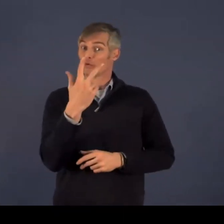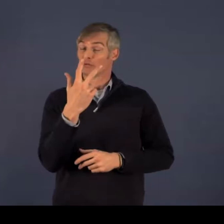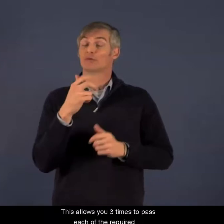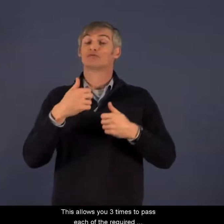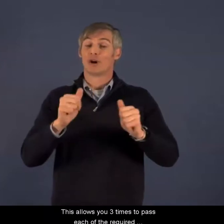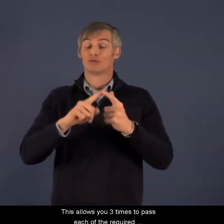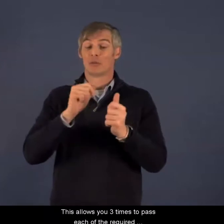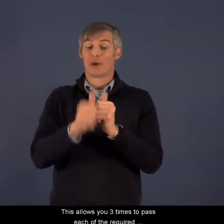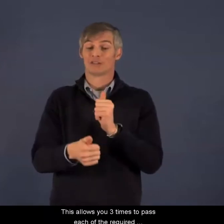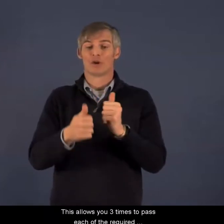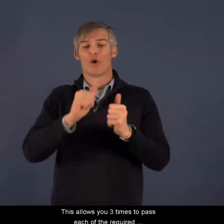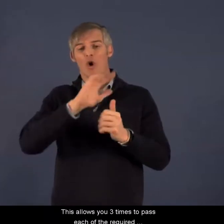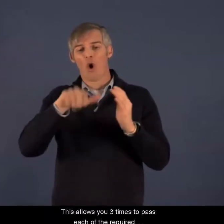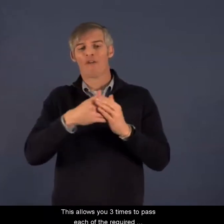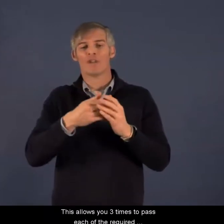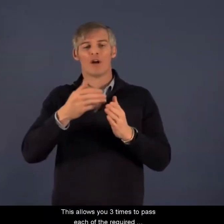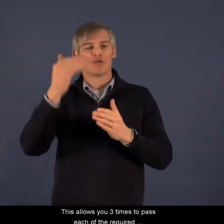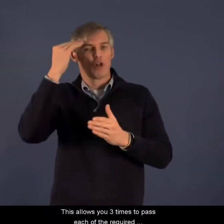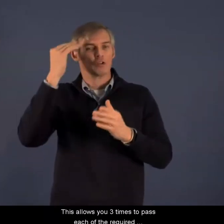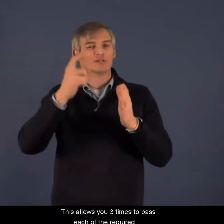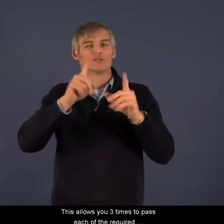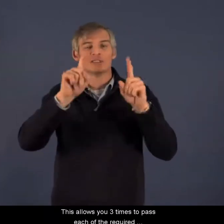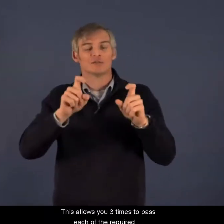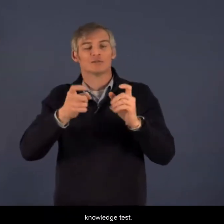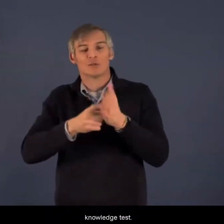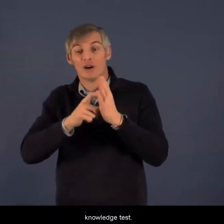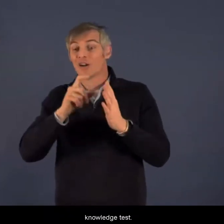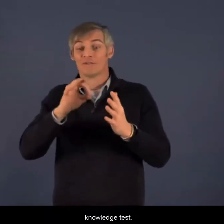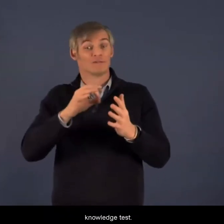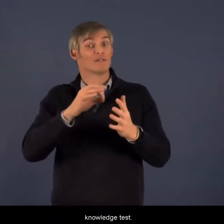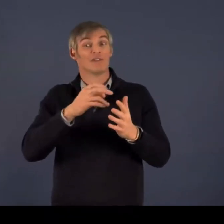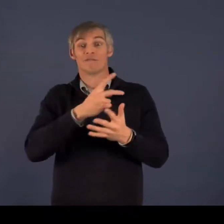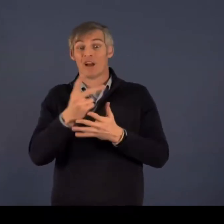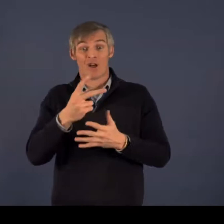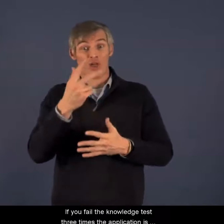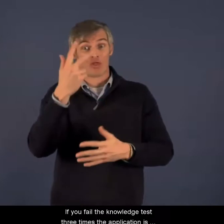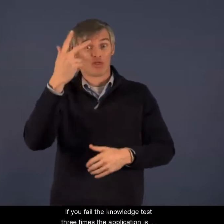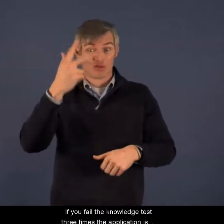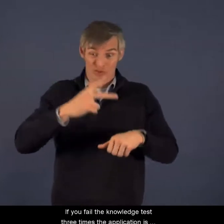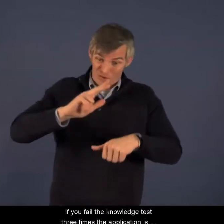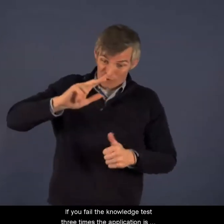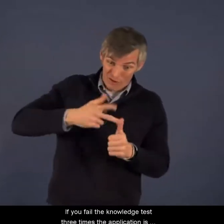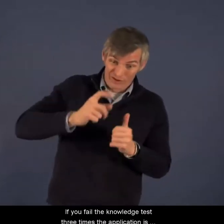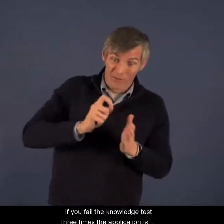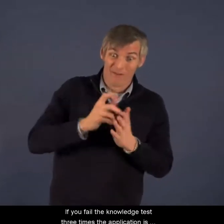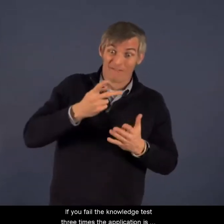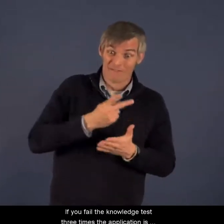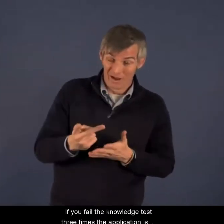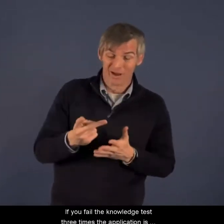This allows you 3 attempts to pass each of the required knowledge tests. If you fail the knowledge test 3 times,